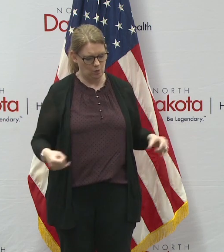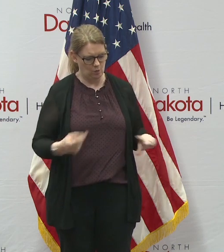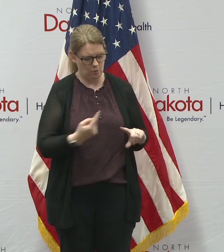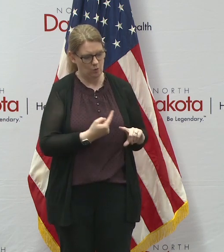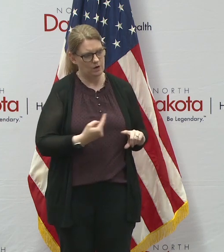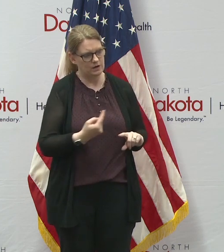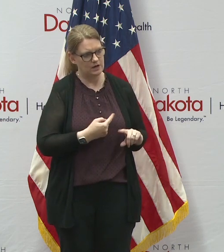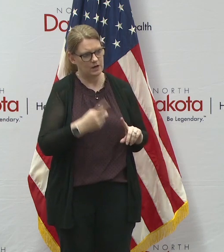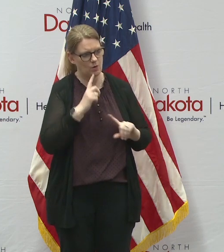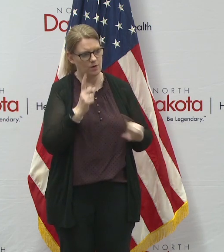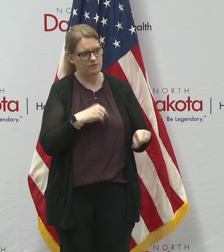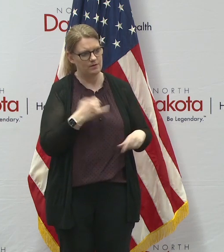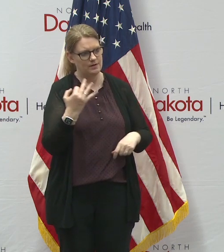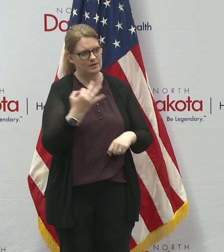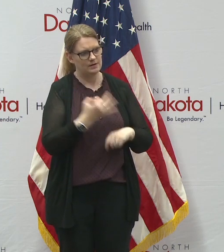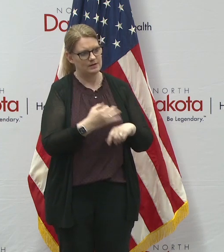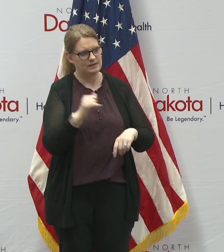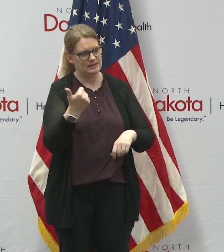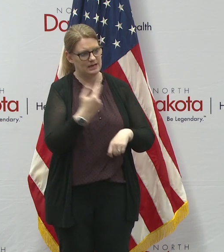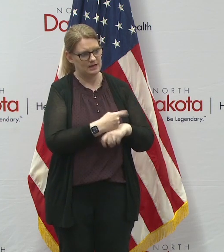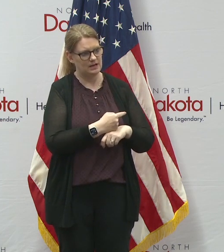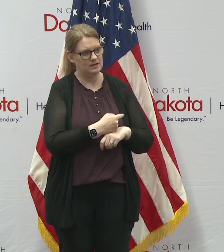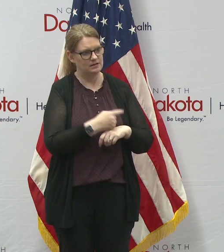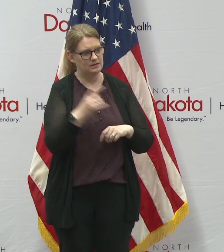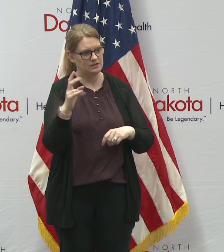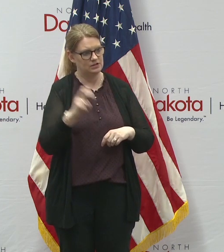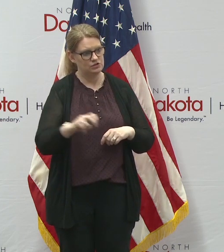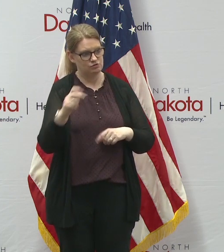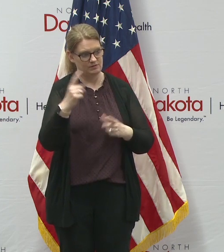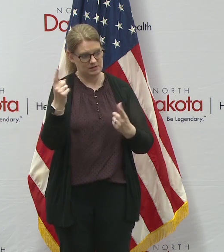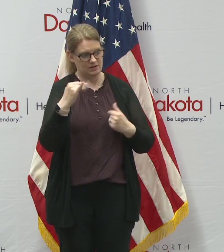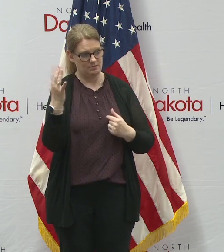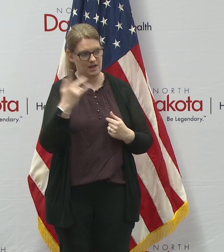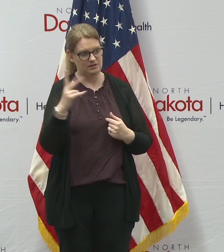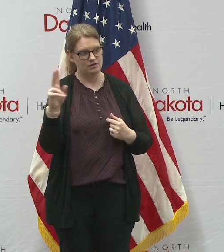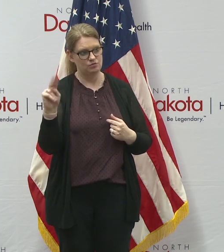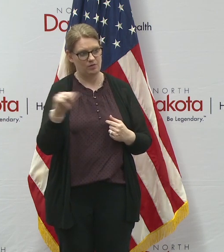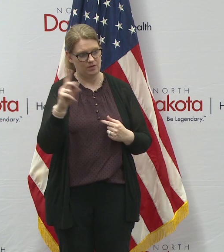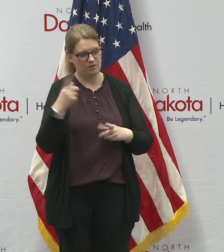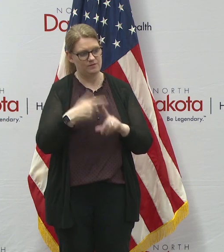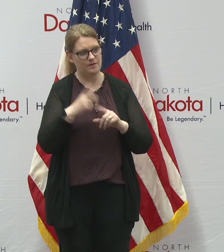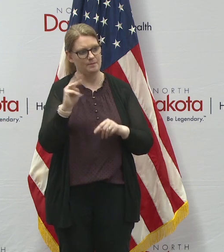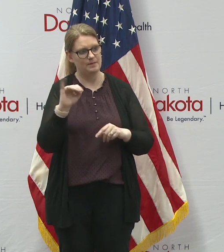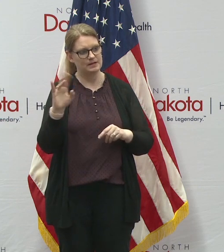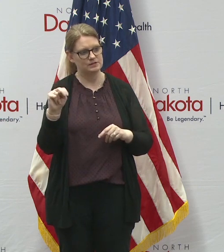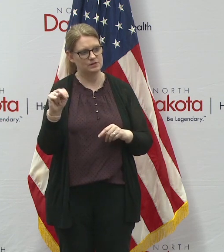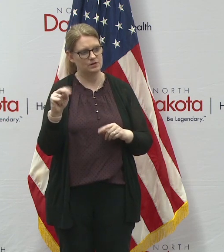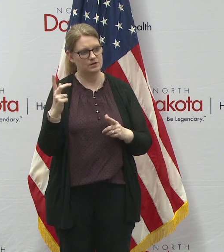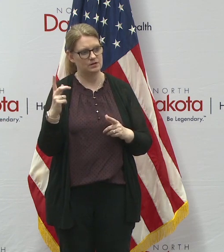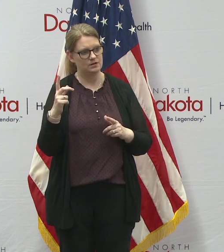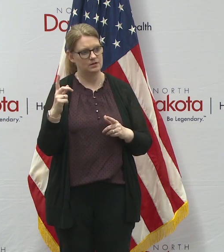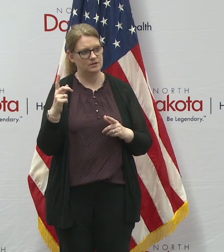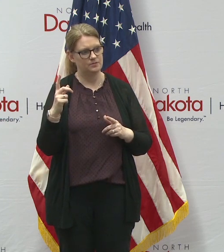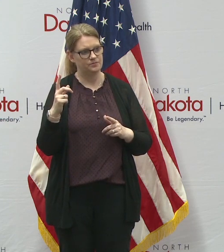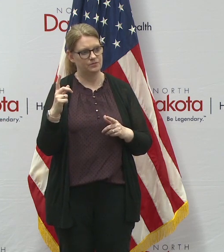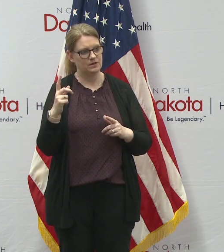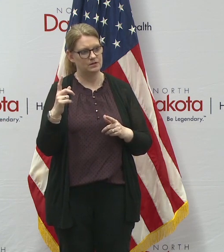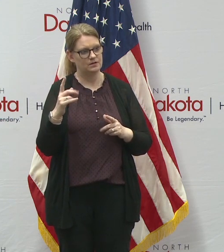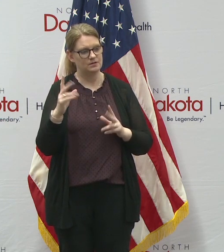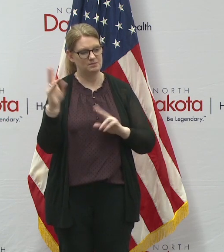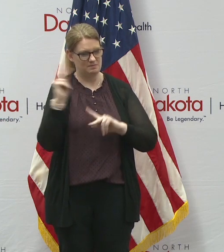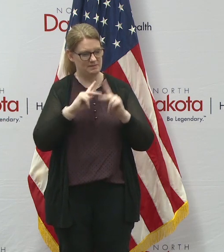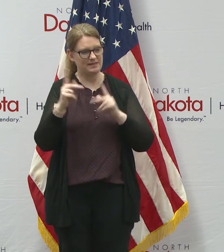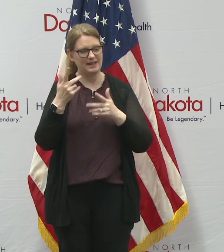about 9 or 10 days ago now applies to travelers returning from Minnesota to North Dakota. Obviously that's consequential for people who live